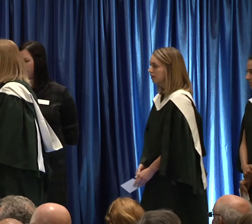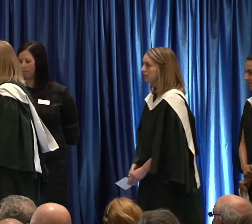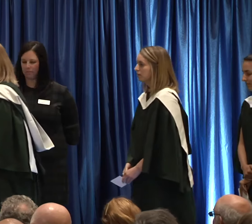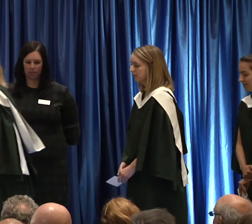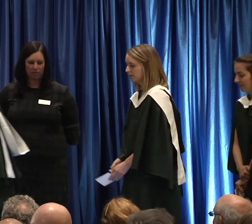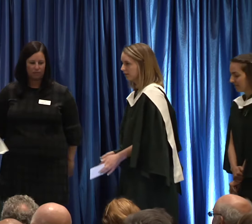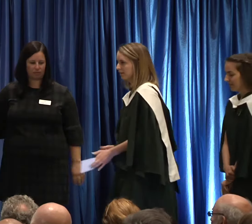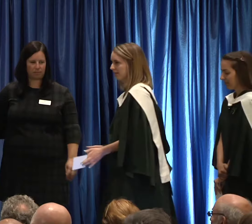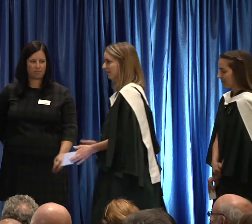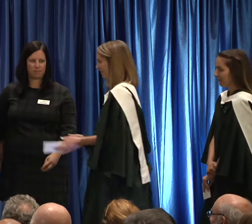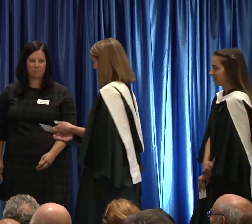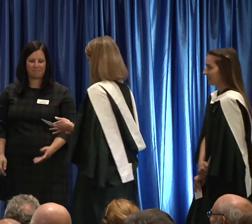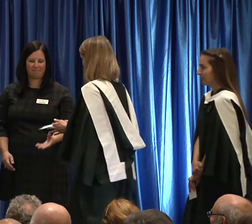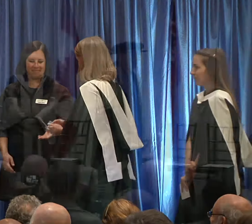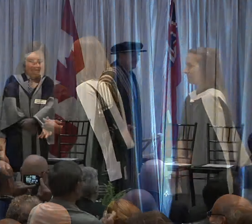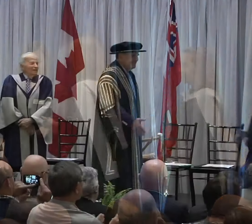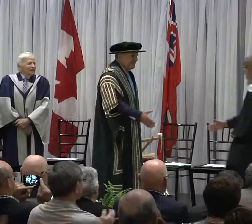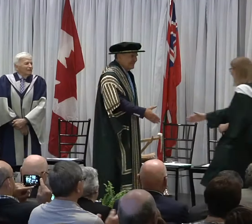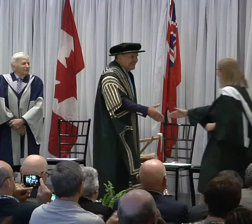Nancy Lee Gezo.